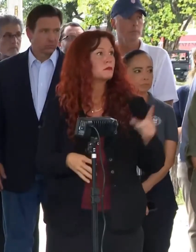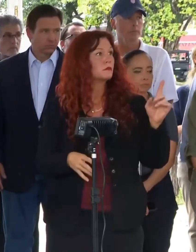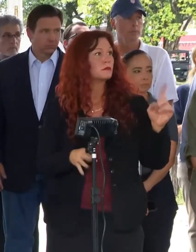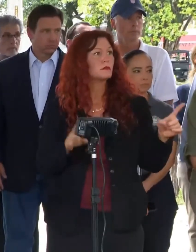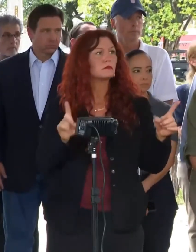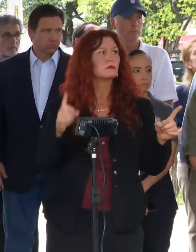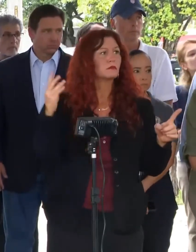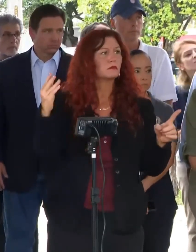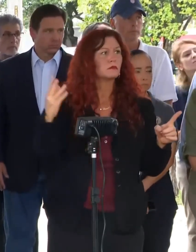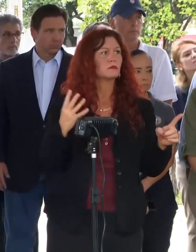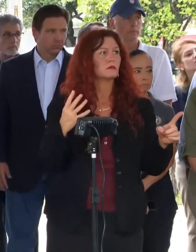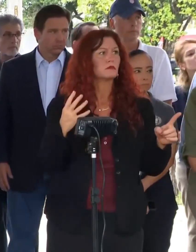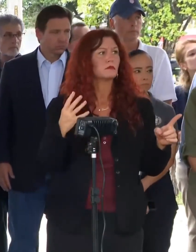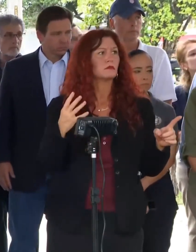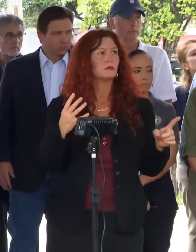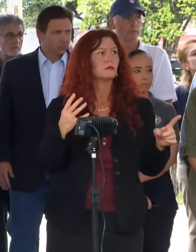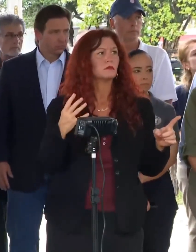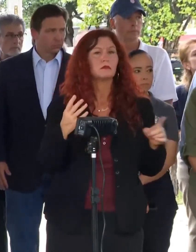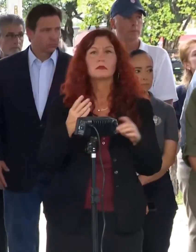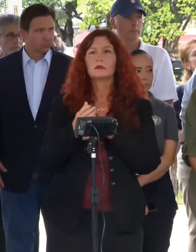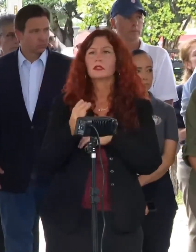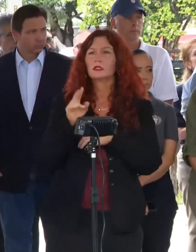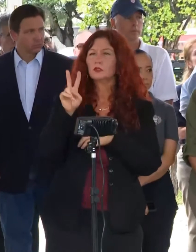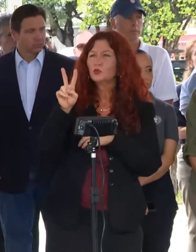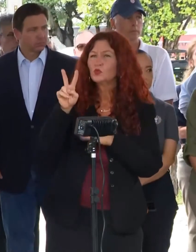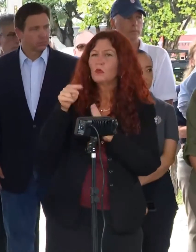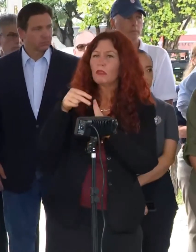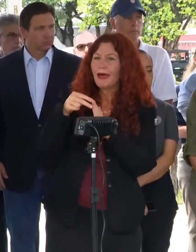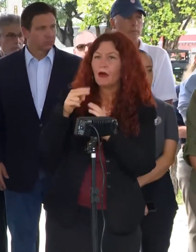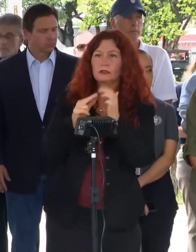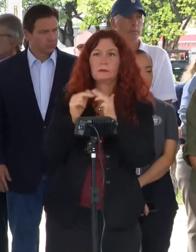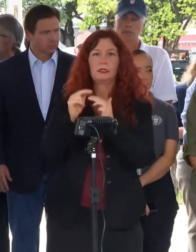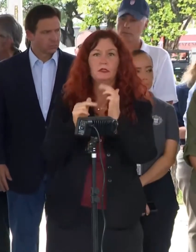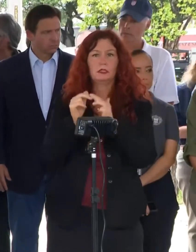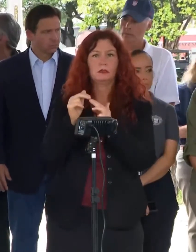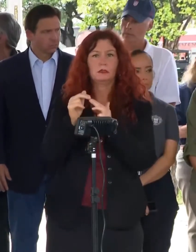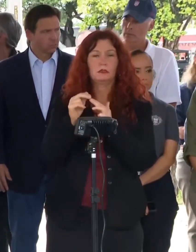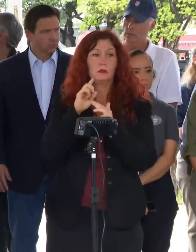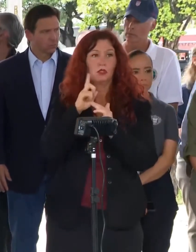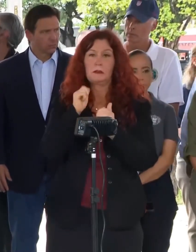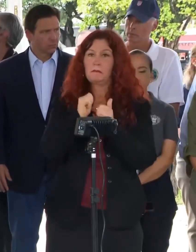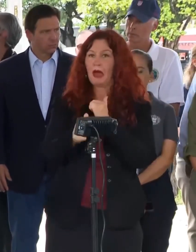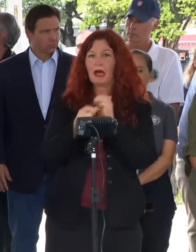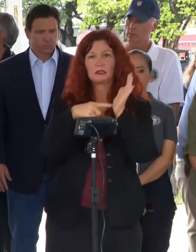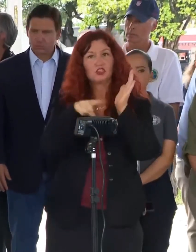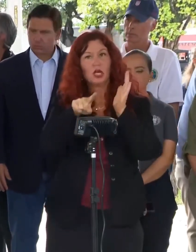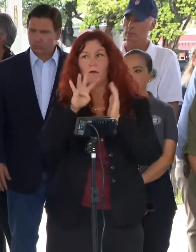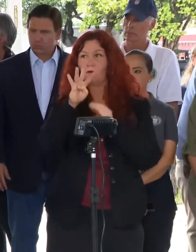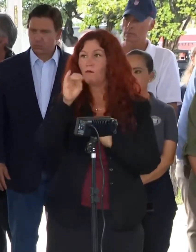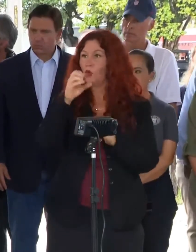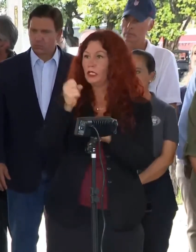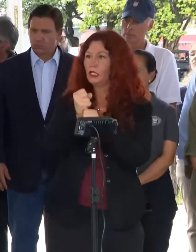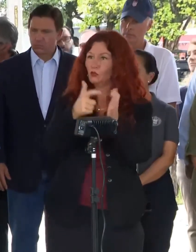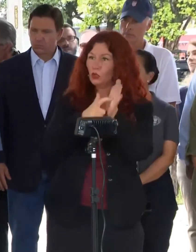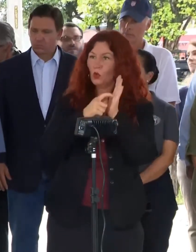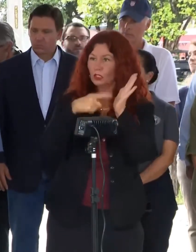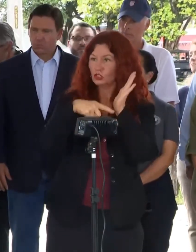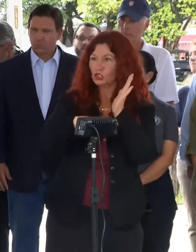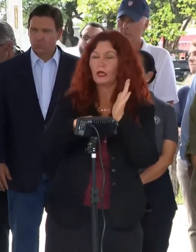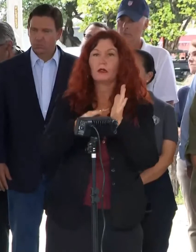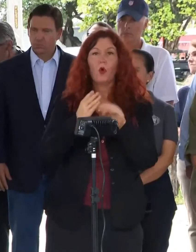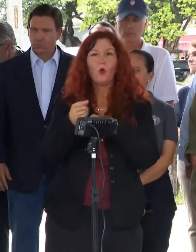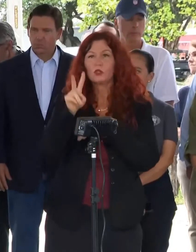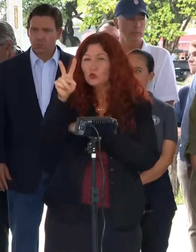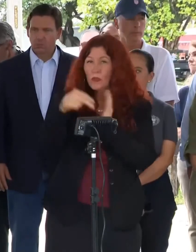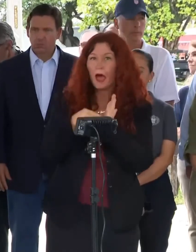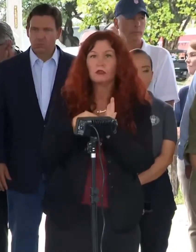We've been told that 2,000 buildings are overdue for the 40-year certification here in the county. Have you heard that? No, ma'am,